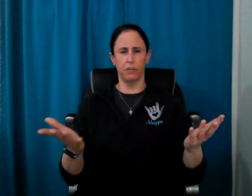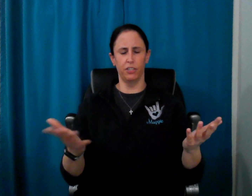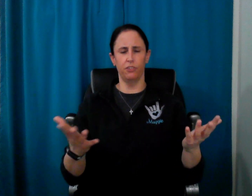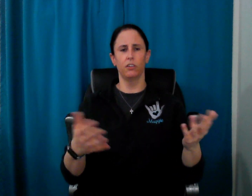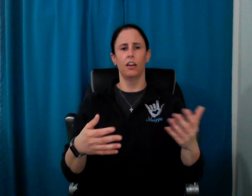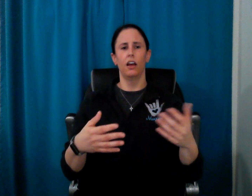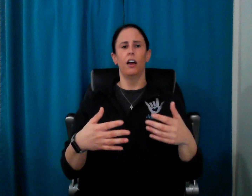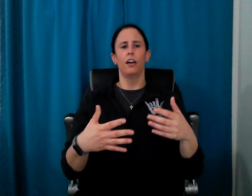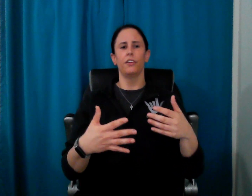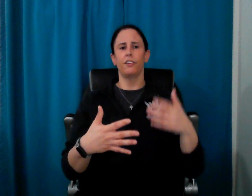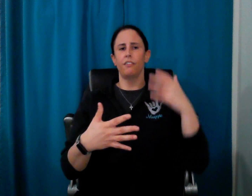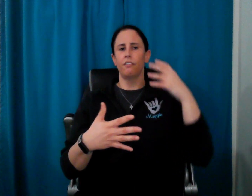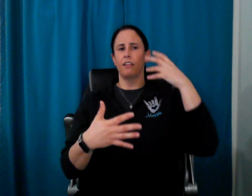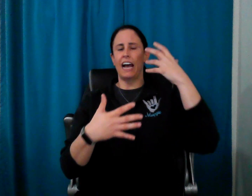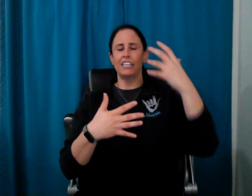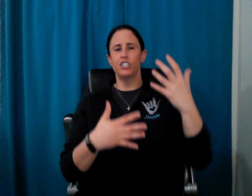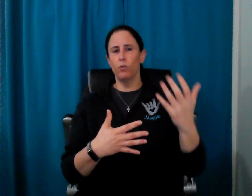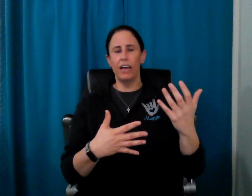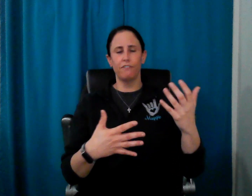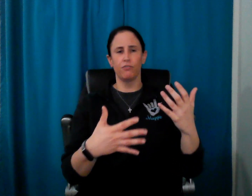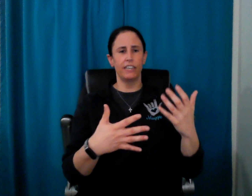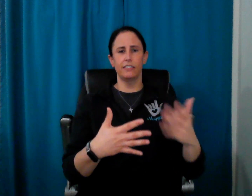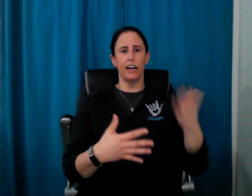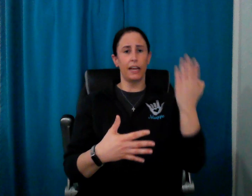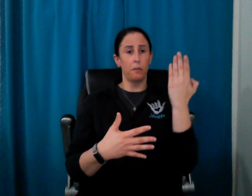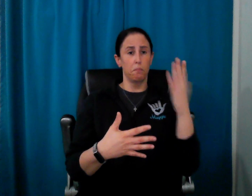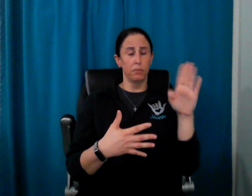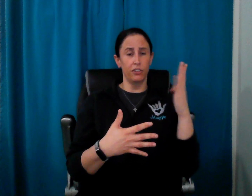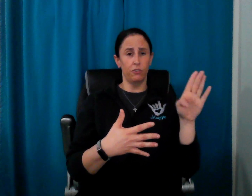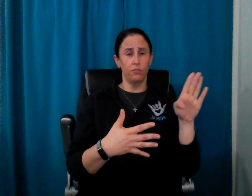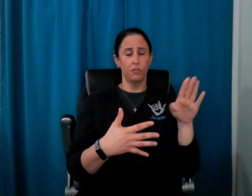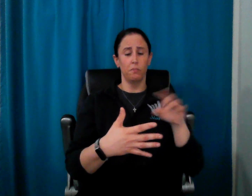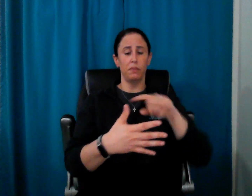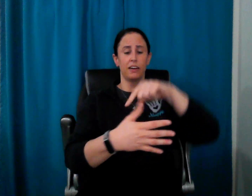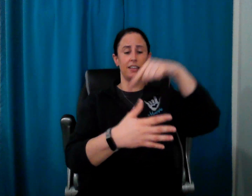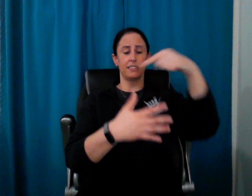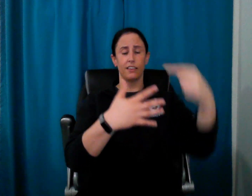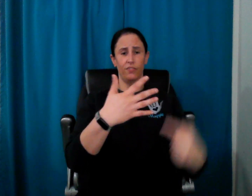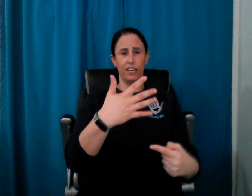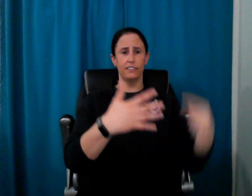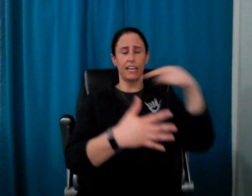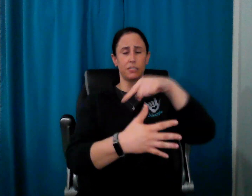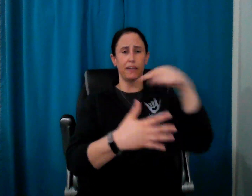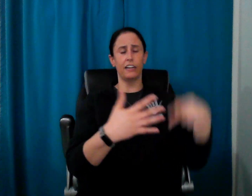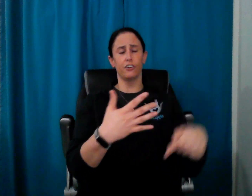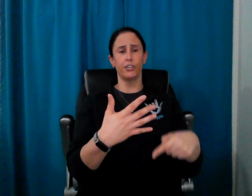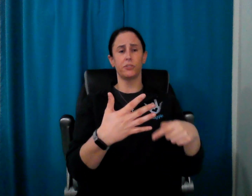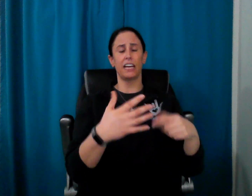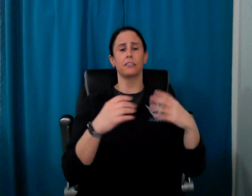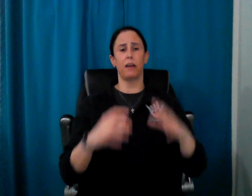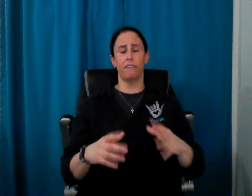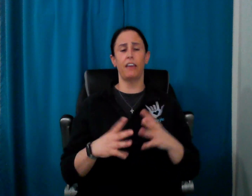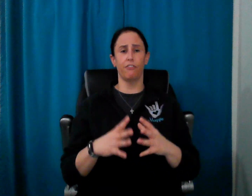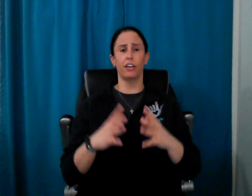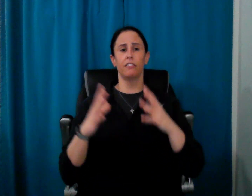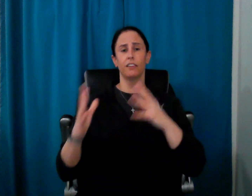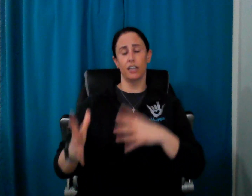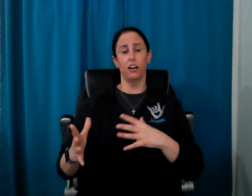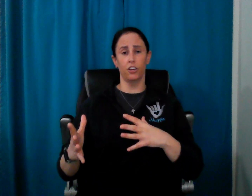blue. I don't have to re-sign blue because this has been introduced as my favorite